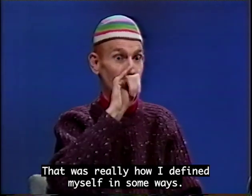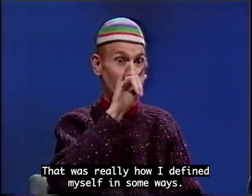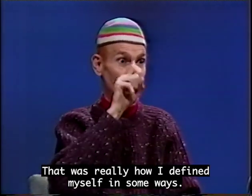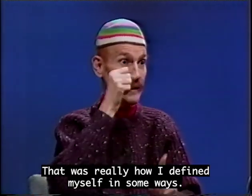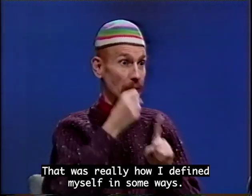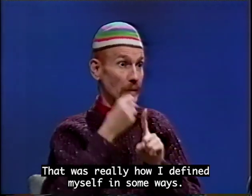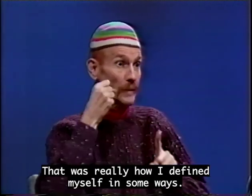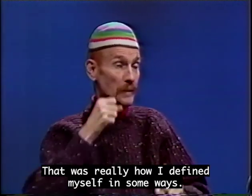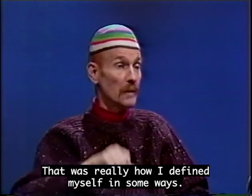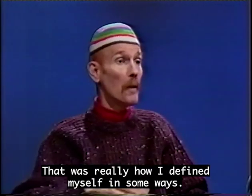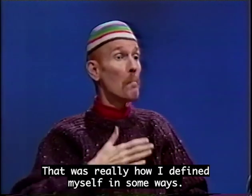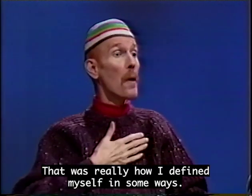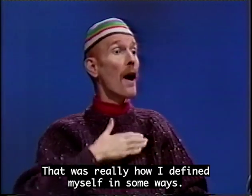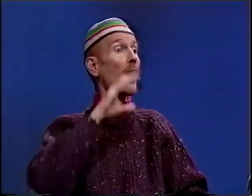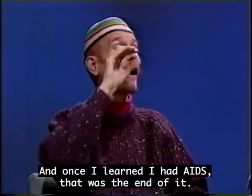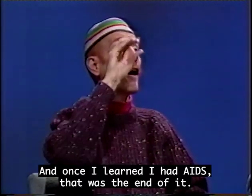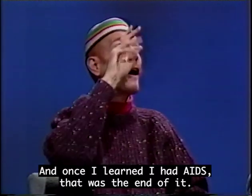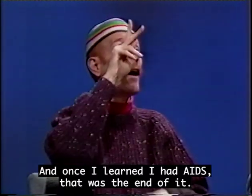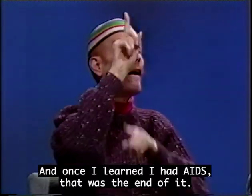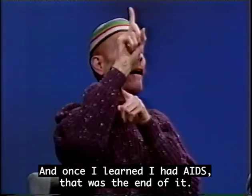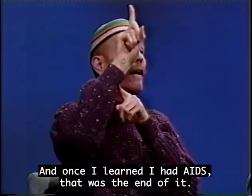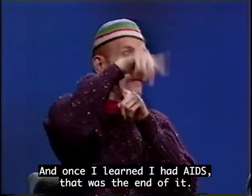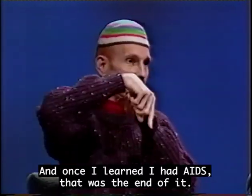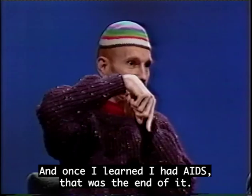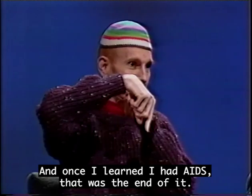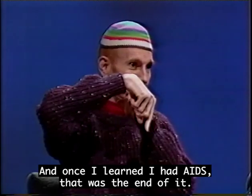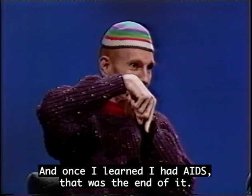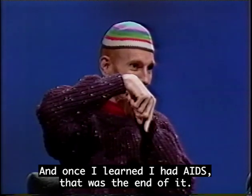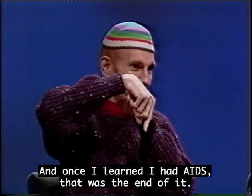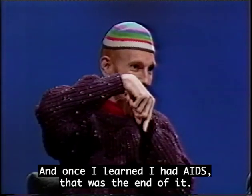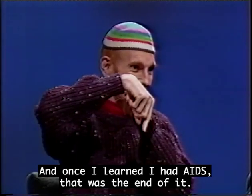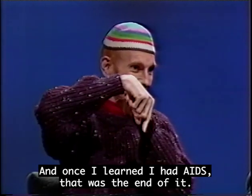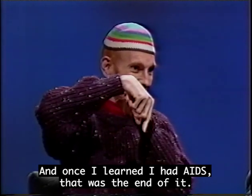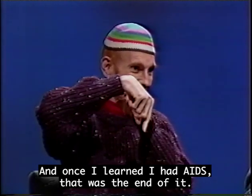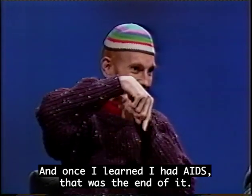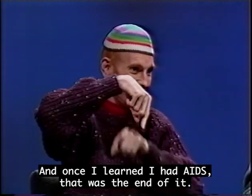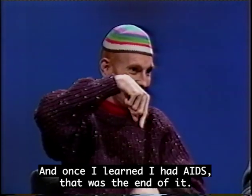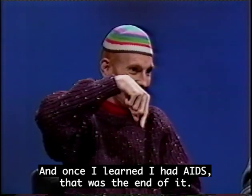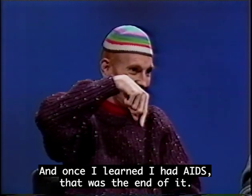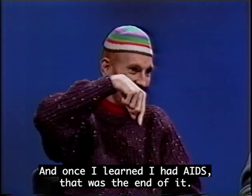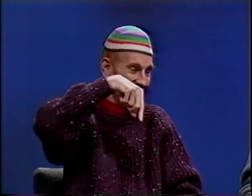I defined myself in some ways. And once I learned I had AIDS, that was the end of it.